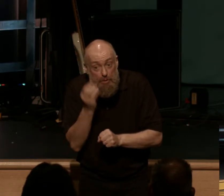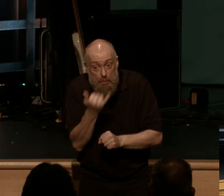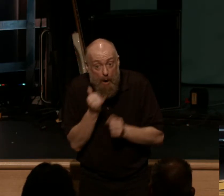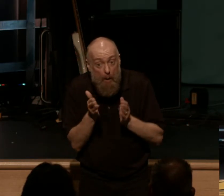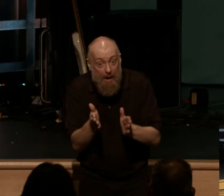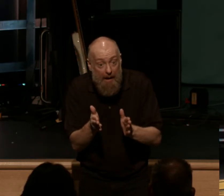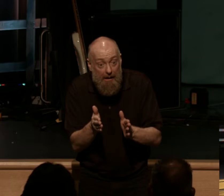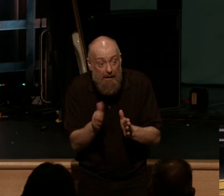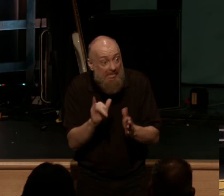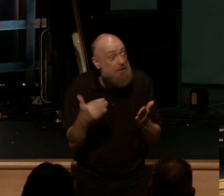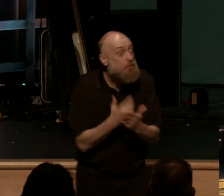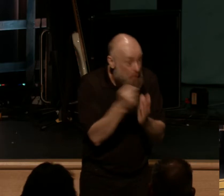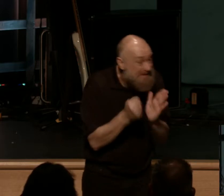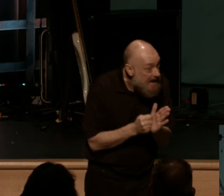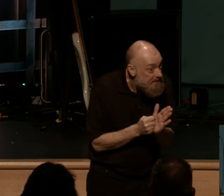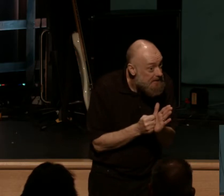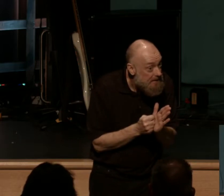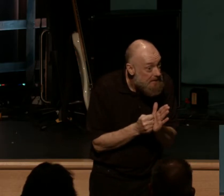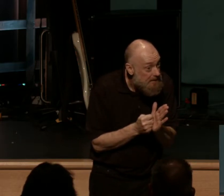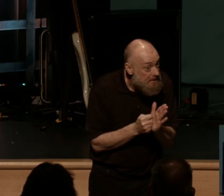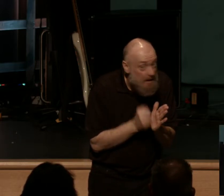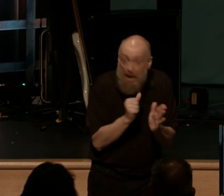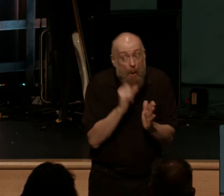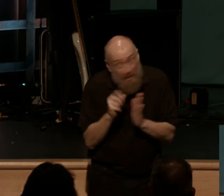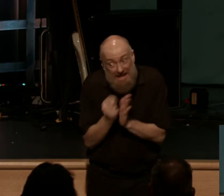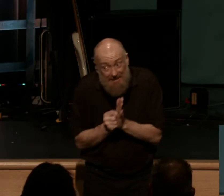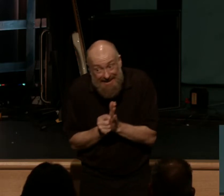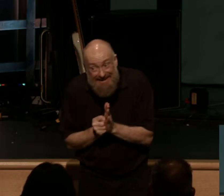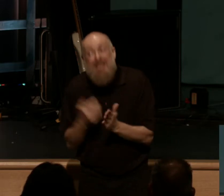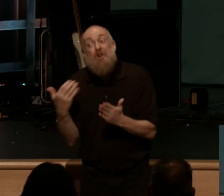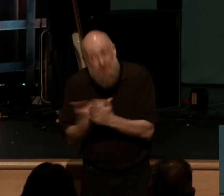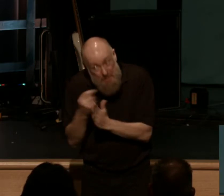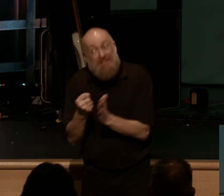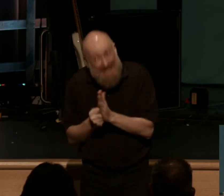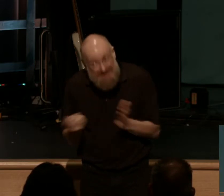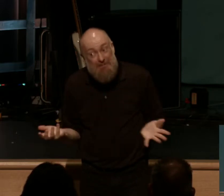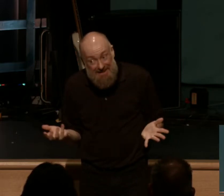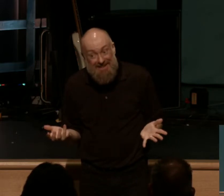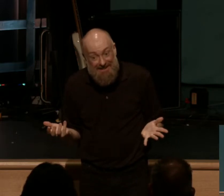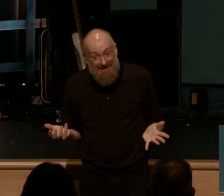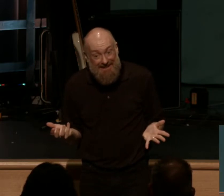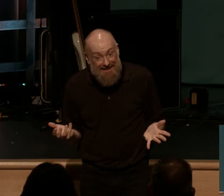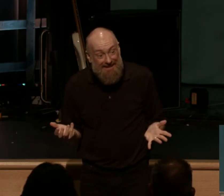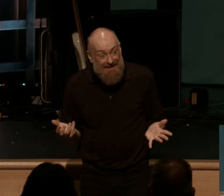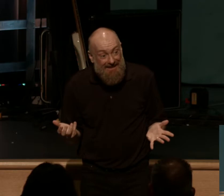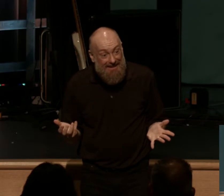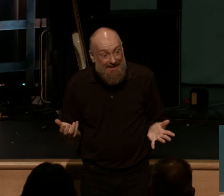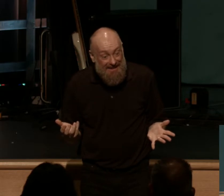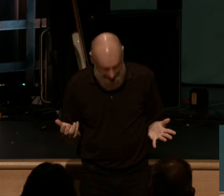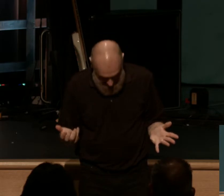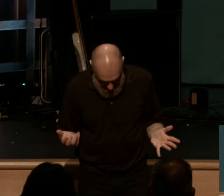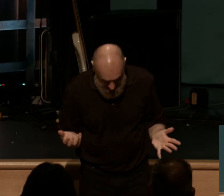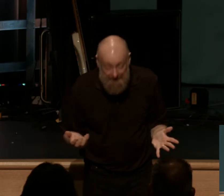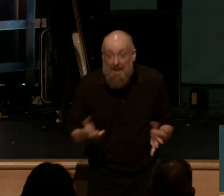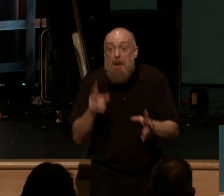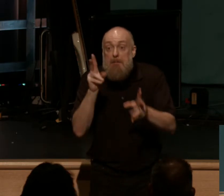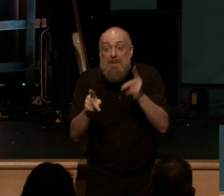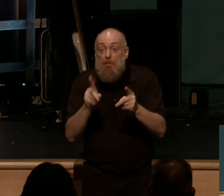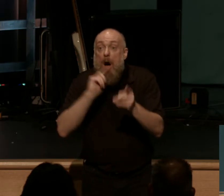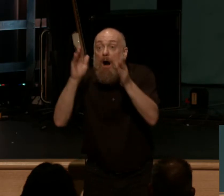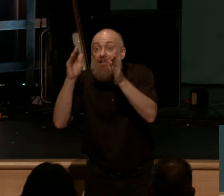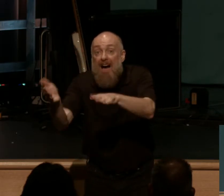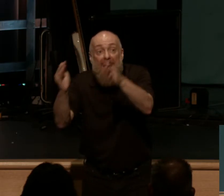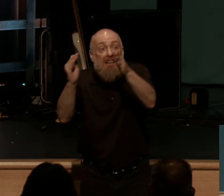That's New Testament. Both these examples, they're new age of grace, New Testament. And people are